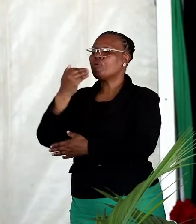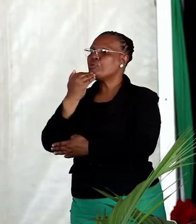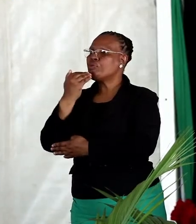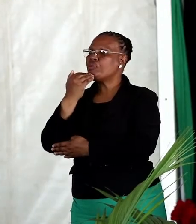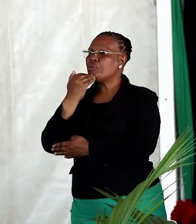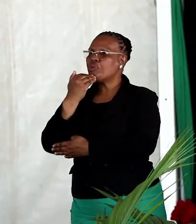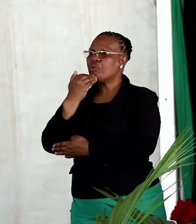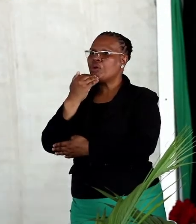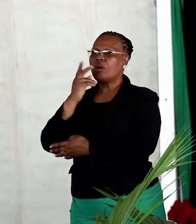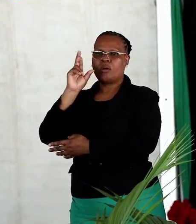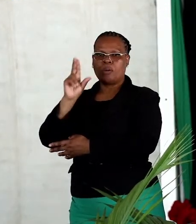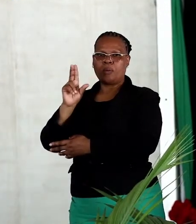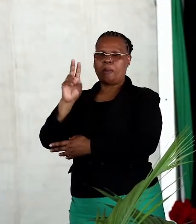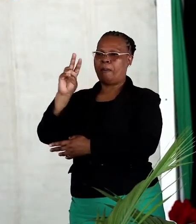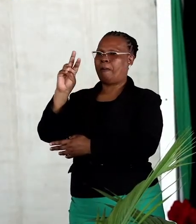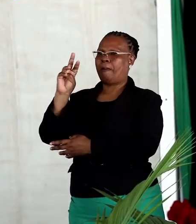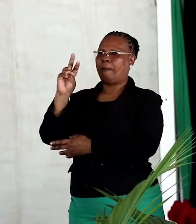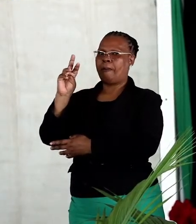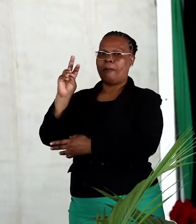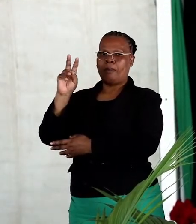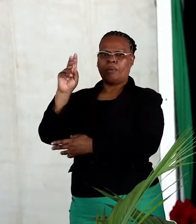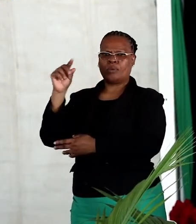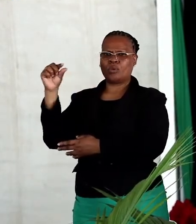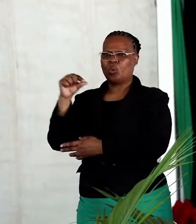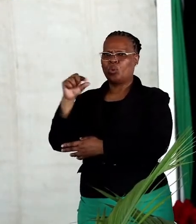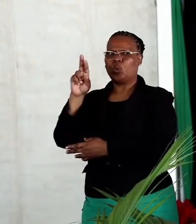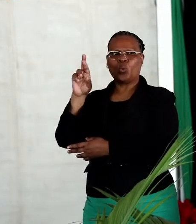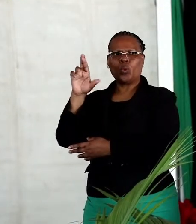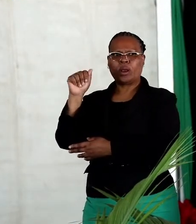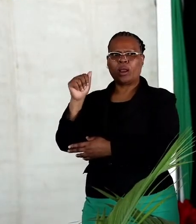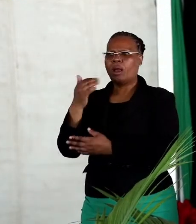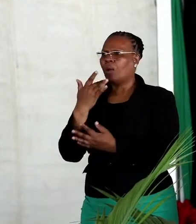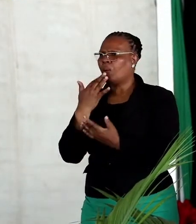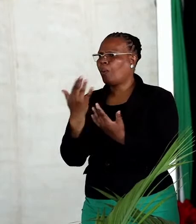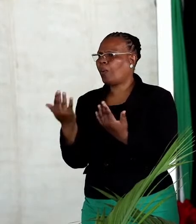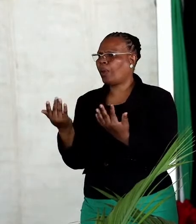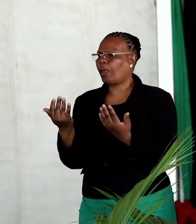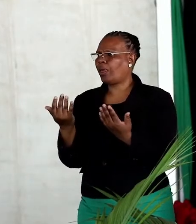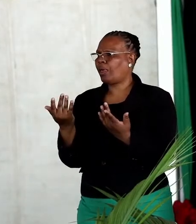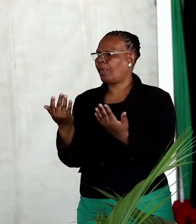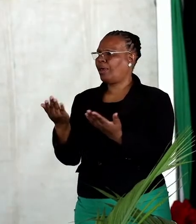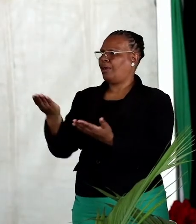umkhawuleli wamahlubi Maleki. Gura, where is he?